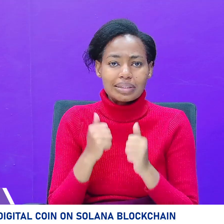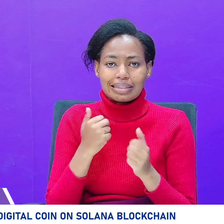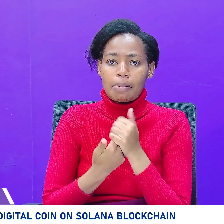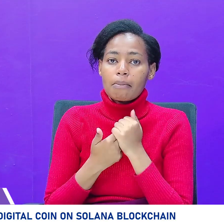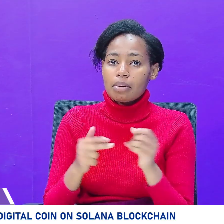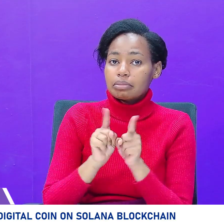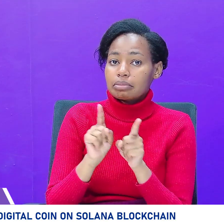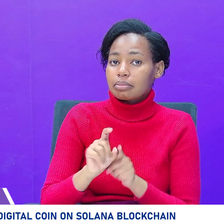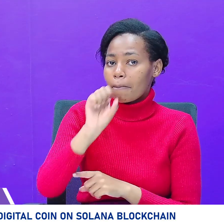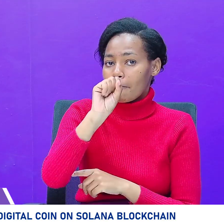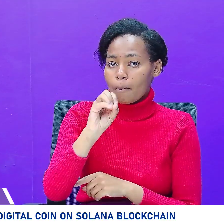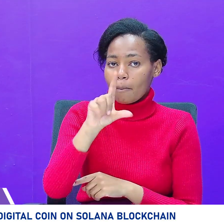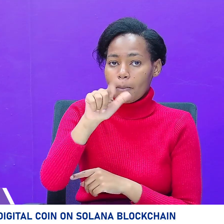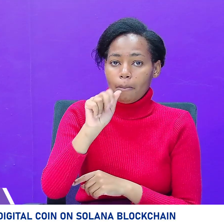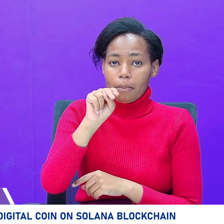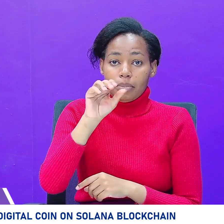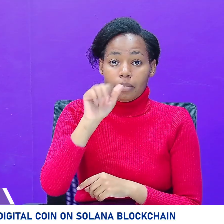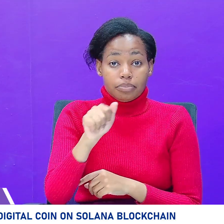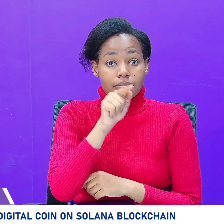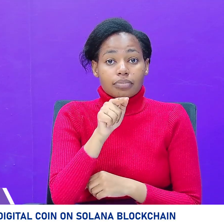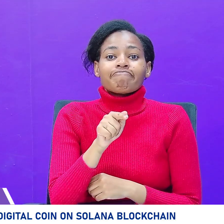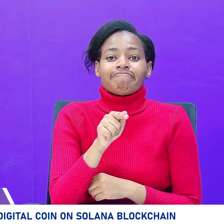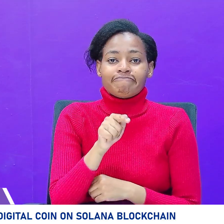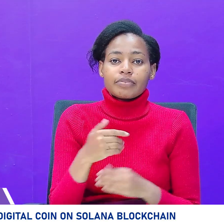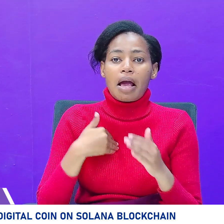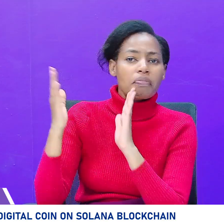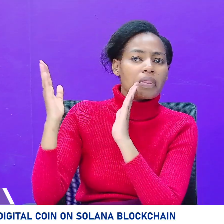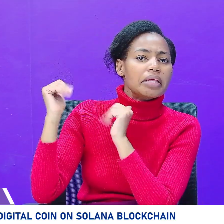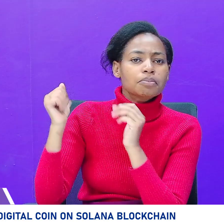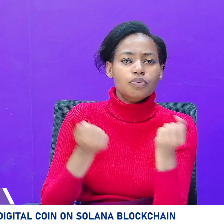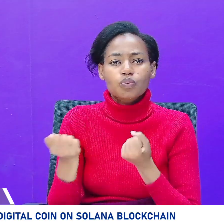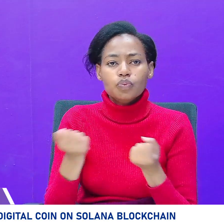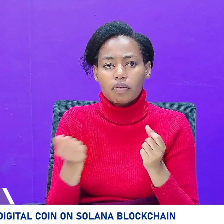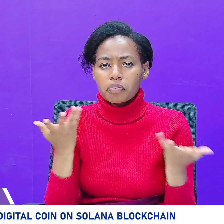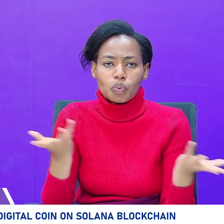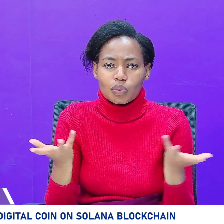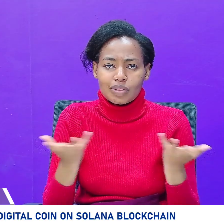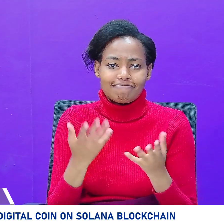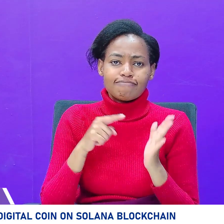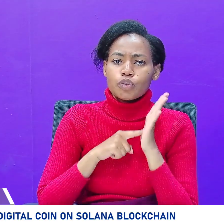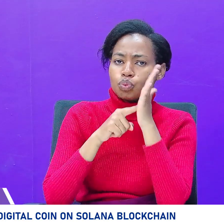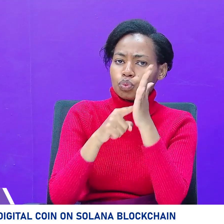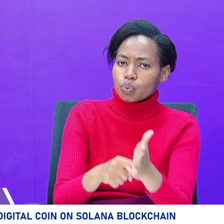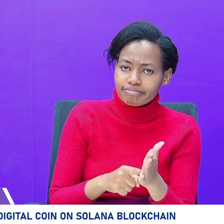The coin, which will run on the Solana blockchain, is expected to drive